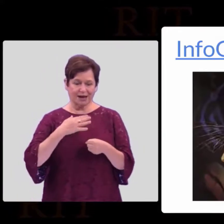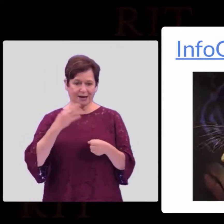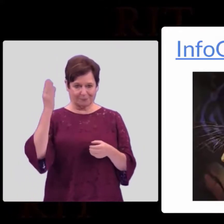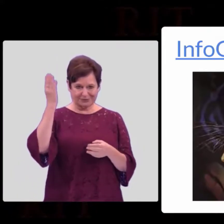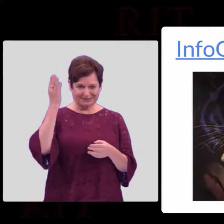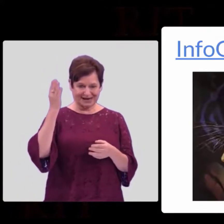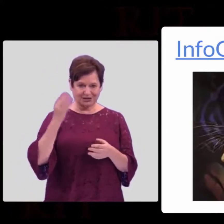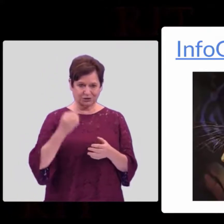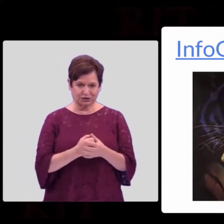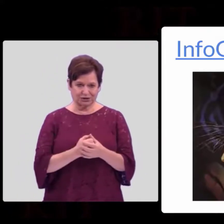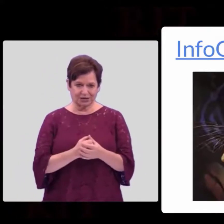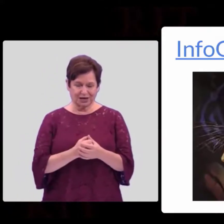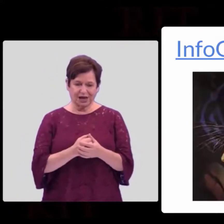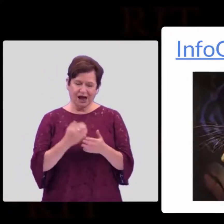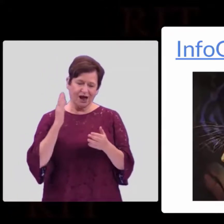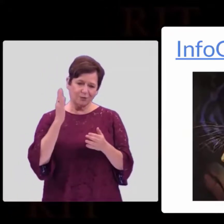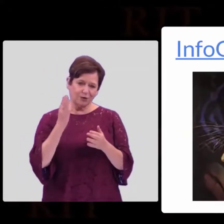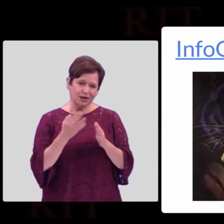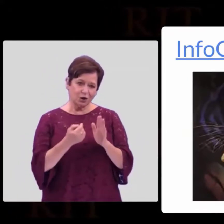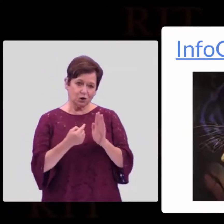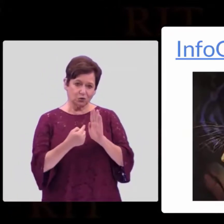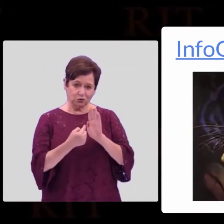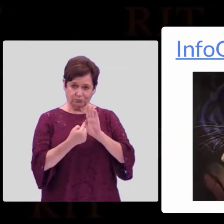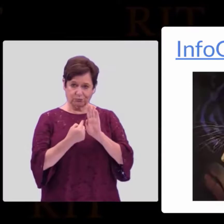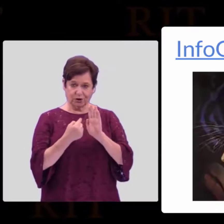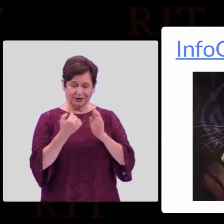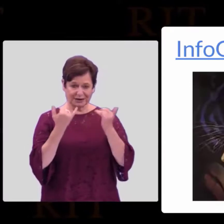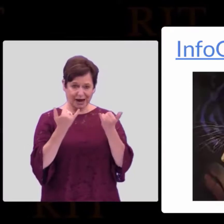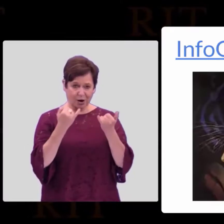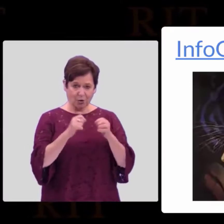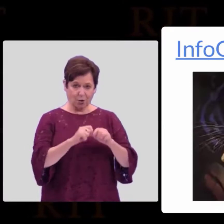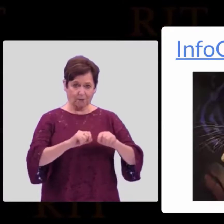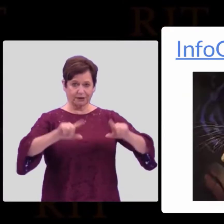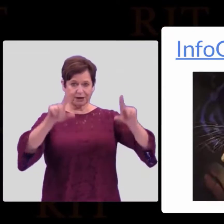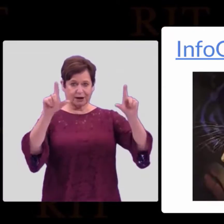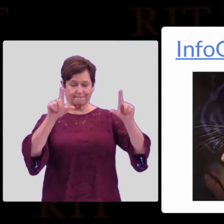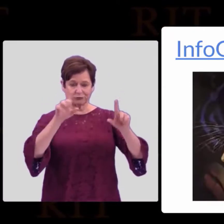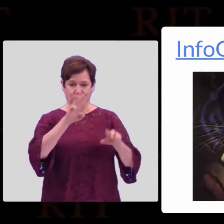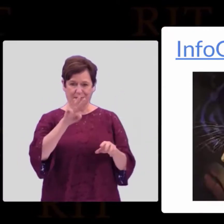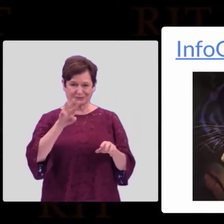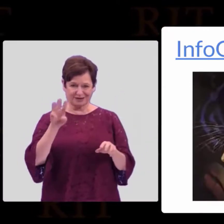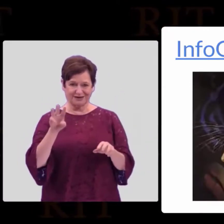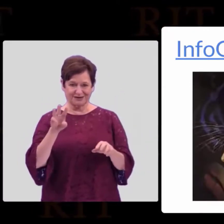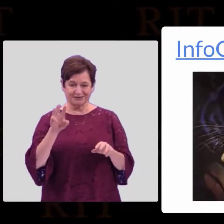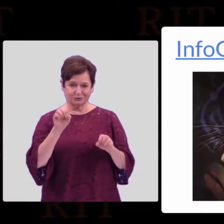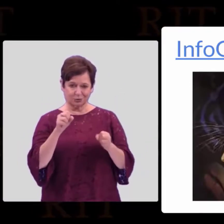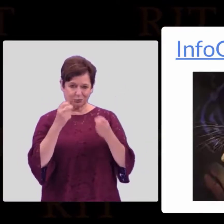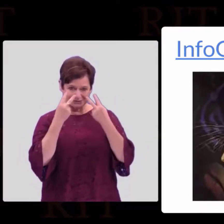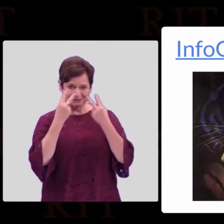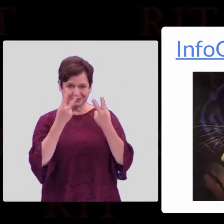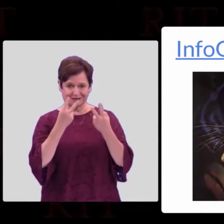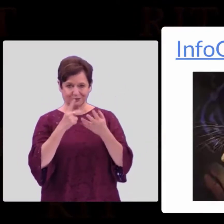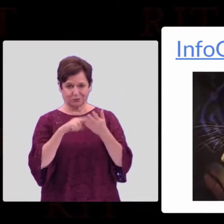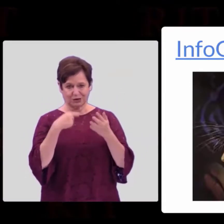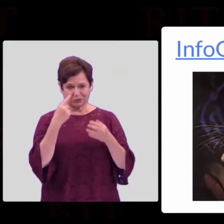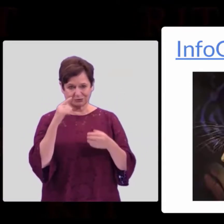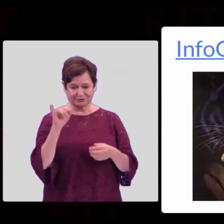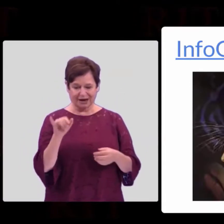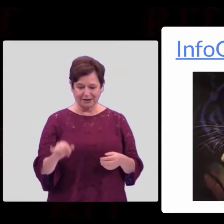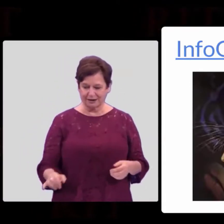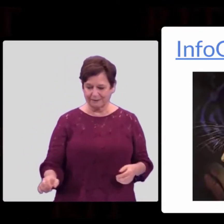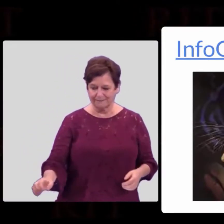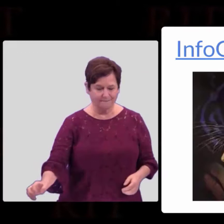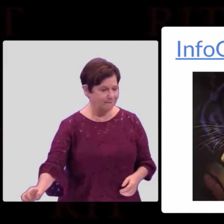This concludes my presentation. I will now open up the website so you can see what it looks like.